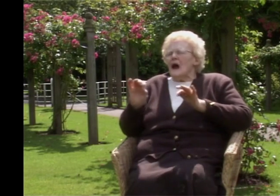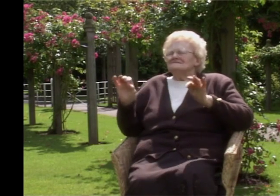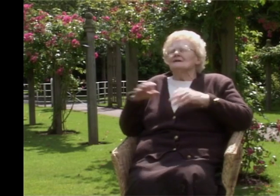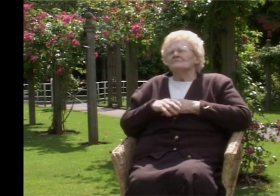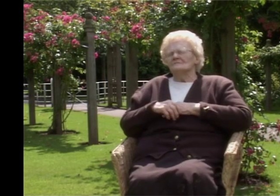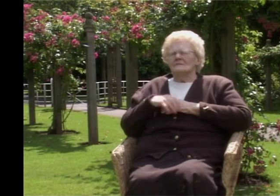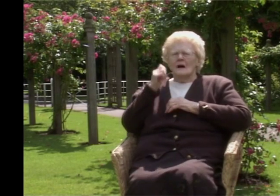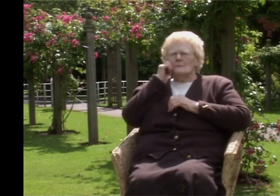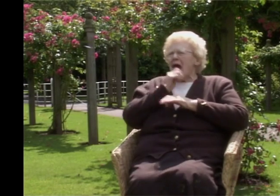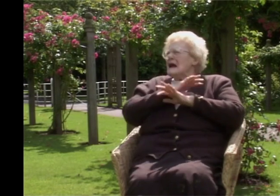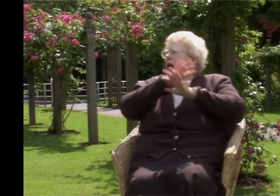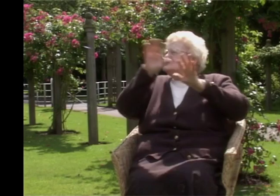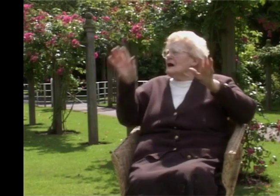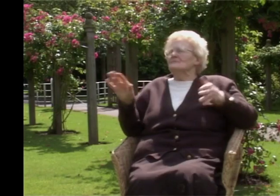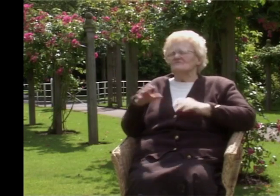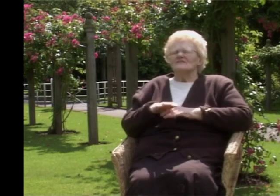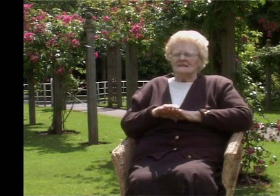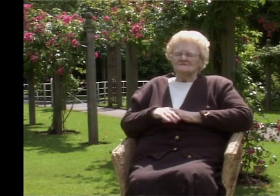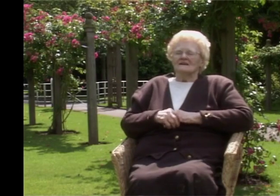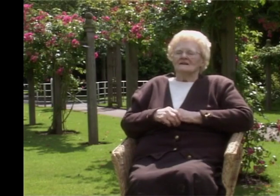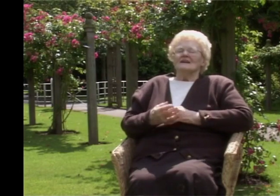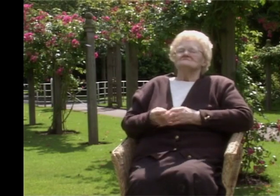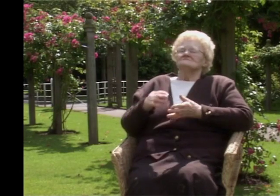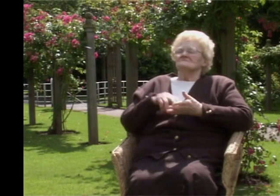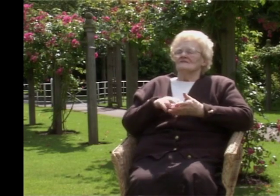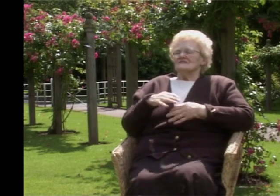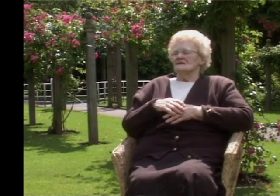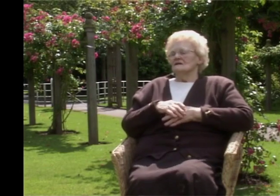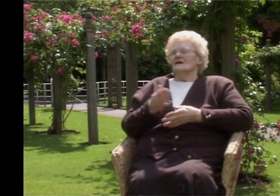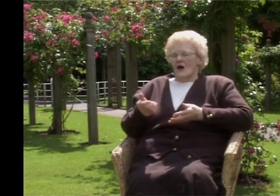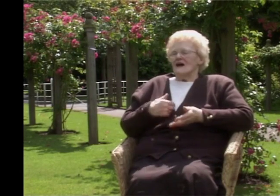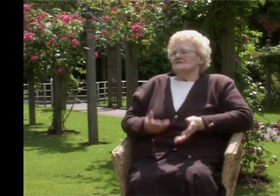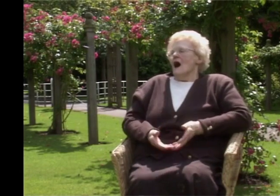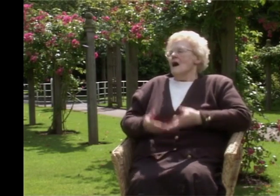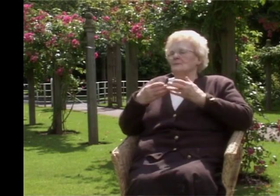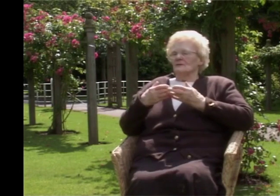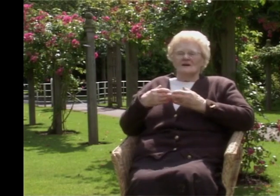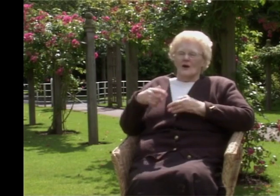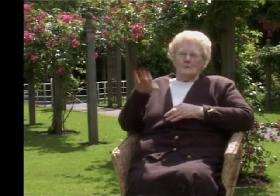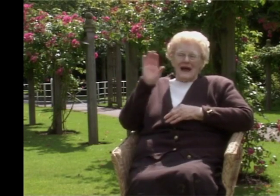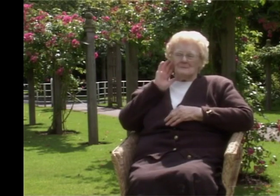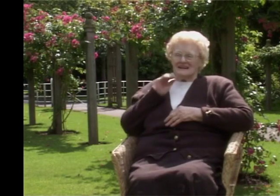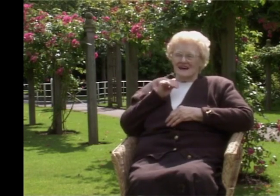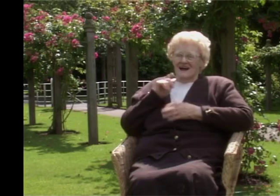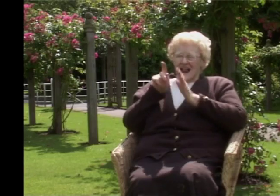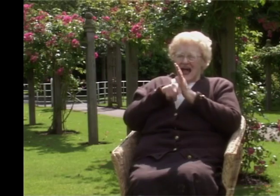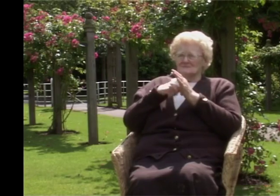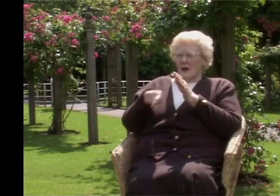very quietly, it was very dark. And then just as we were getting ready to go up, we wouldn't go back to sleep because we'd been down in the basement